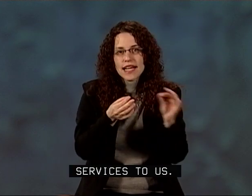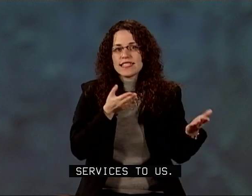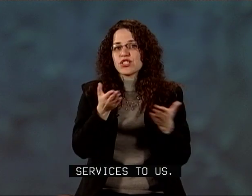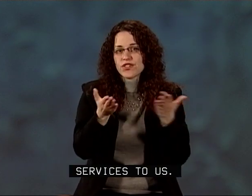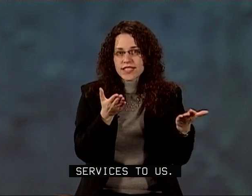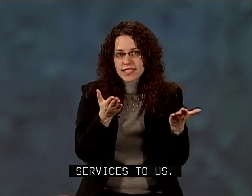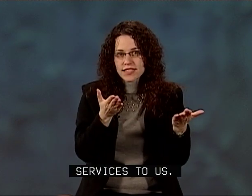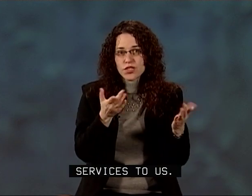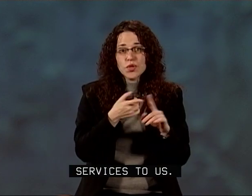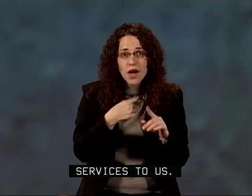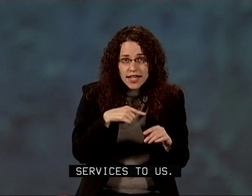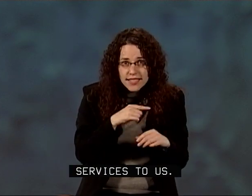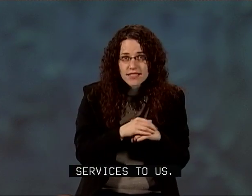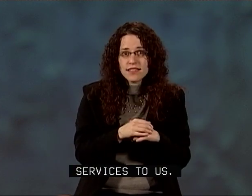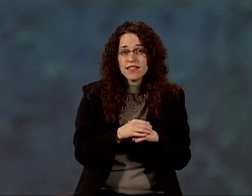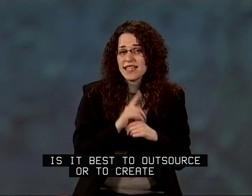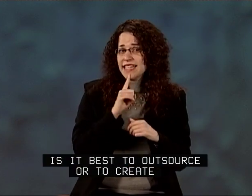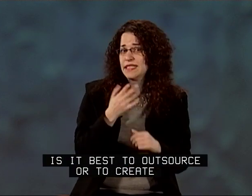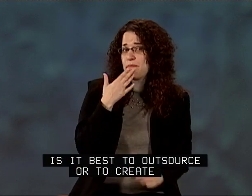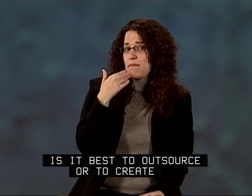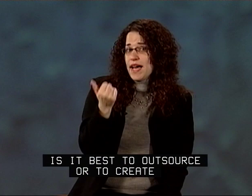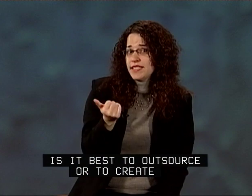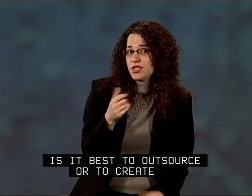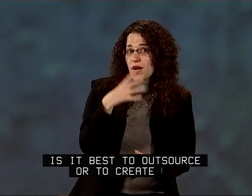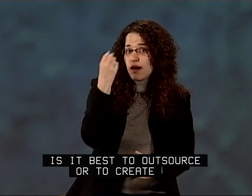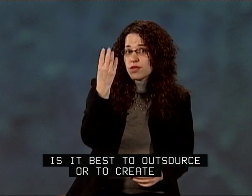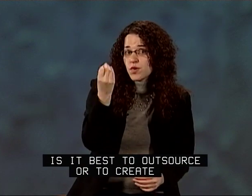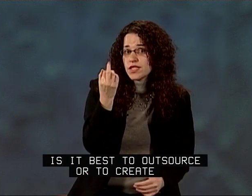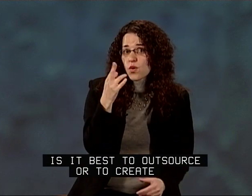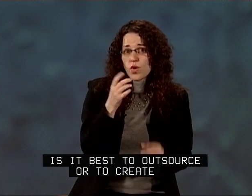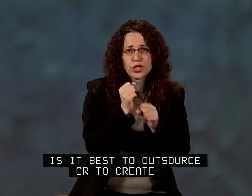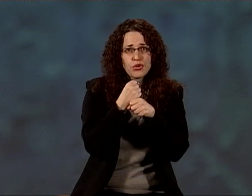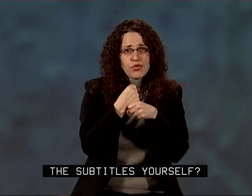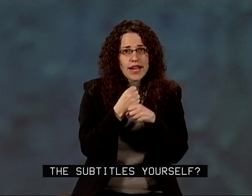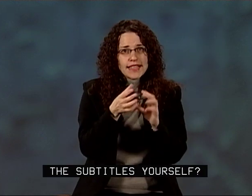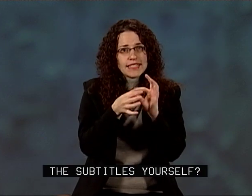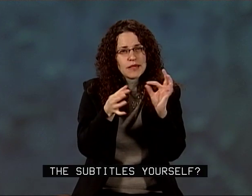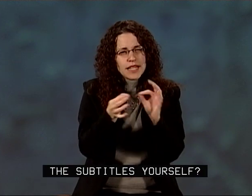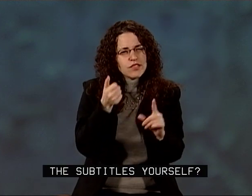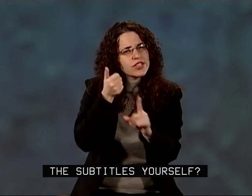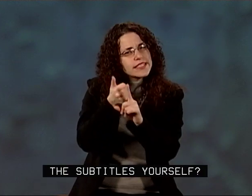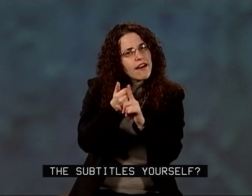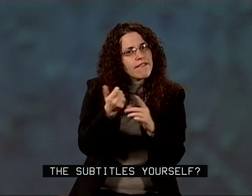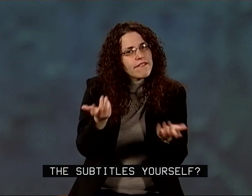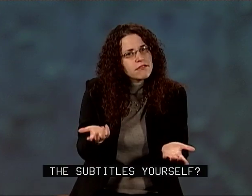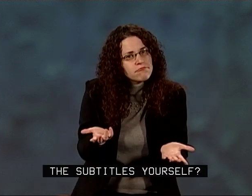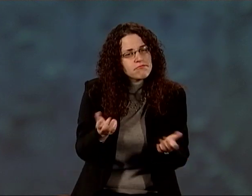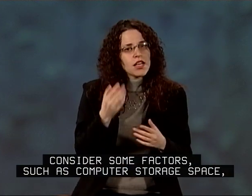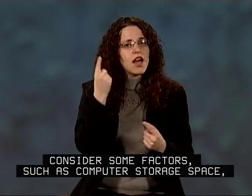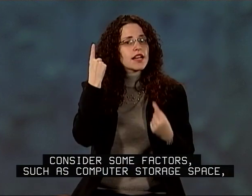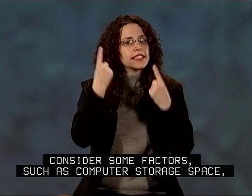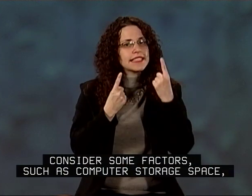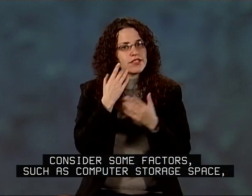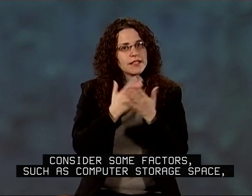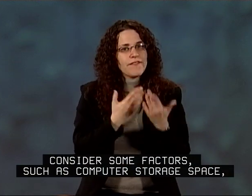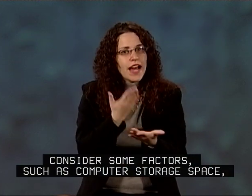subtitling services to us. Is it best to outsource or to create the subtitles yourself? Consider some